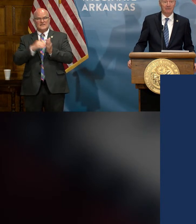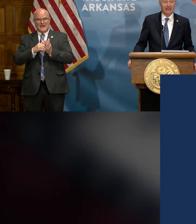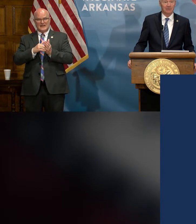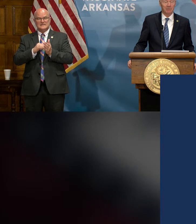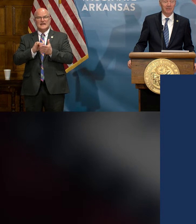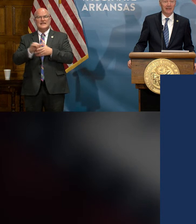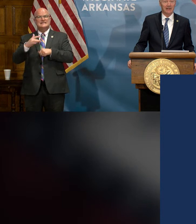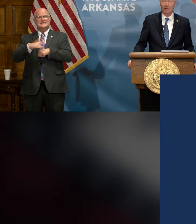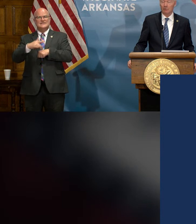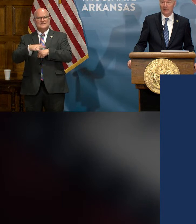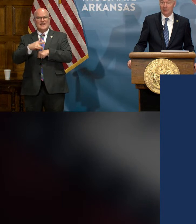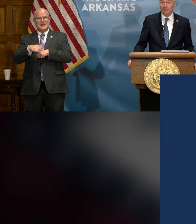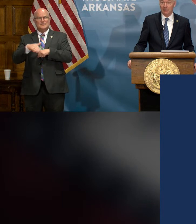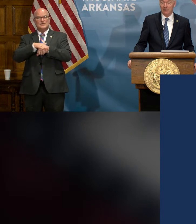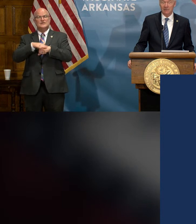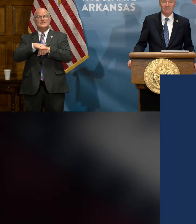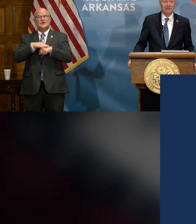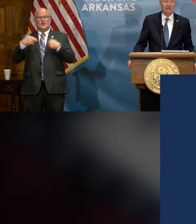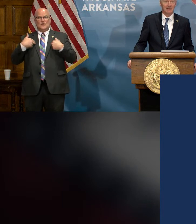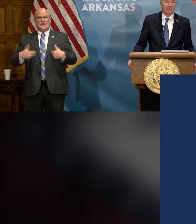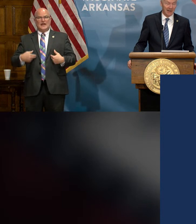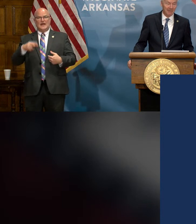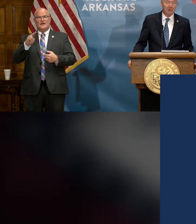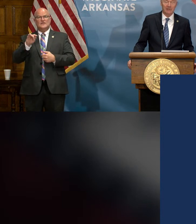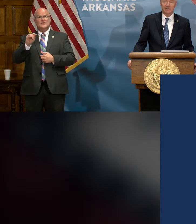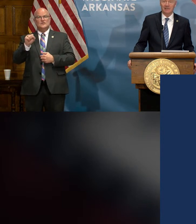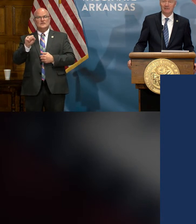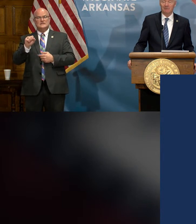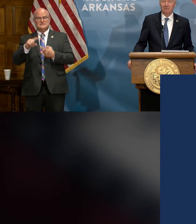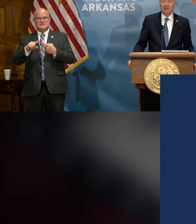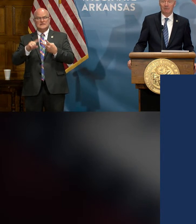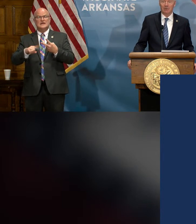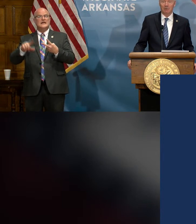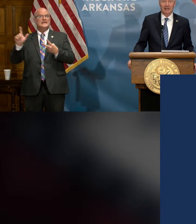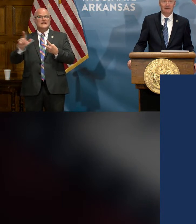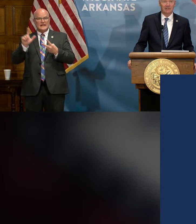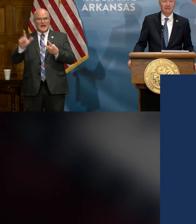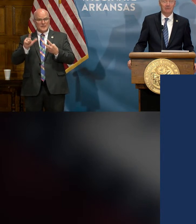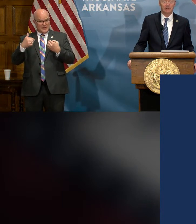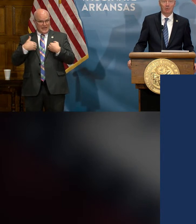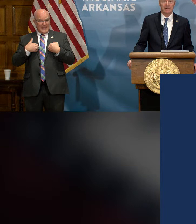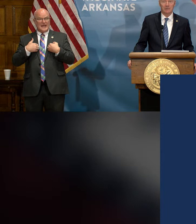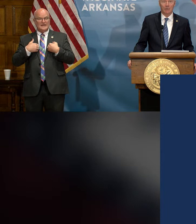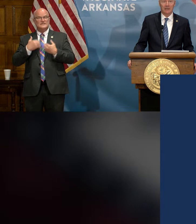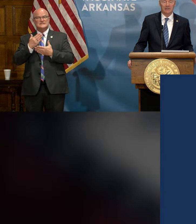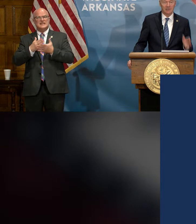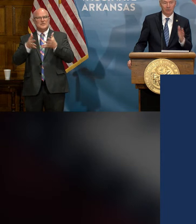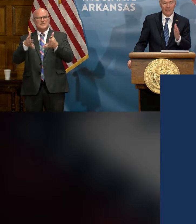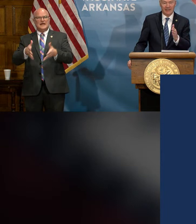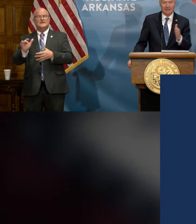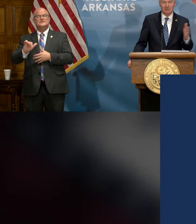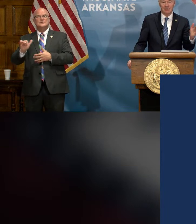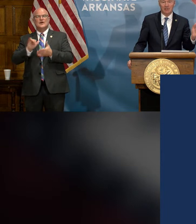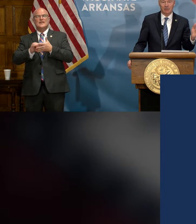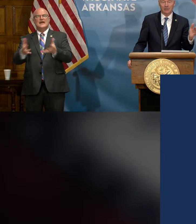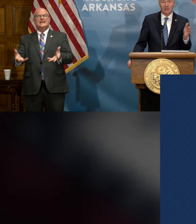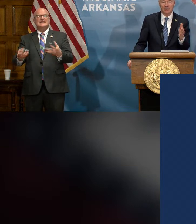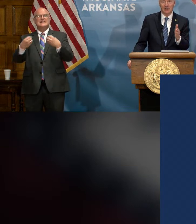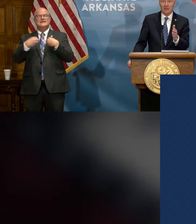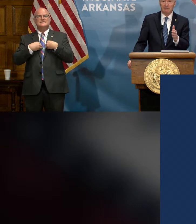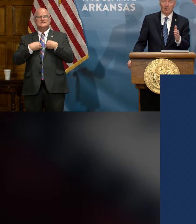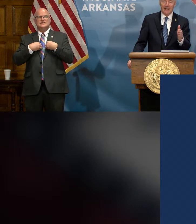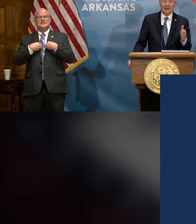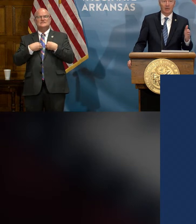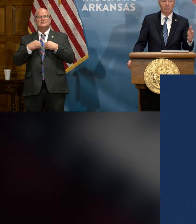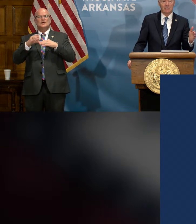that's available at our local health units. The libraries very well will have an inventory as well. And so that gives us a